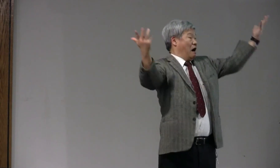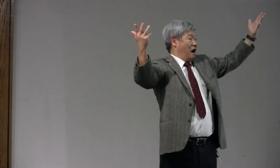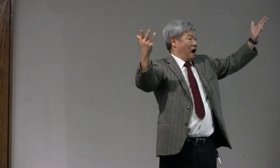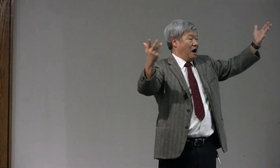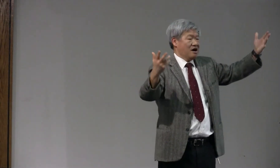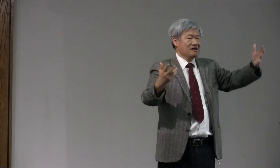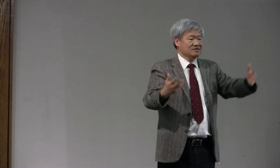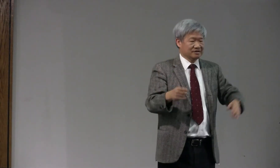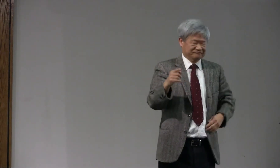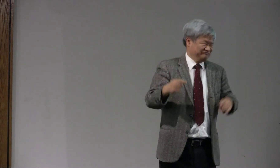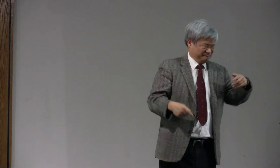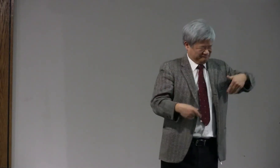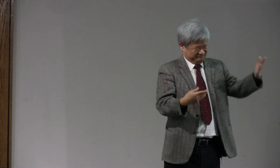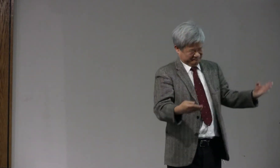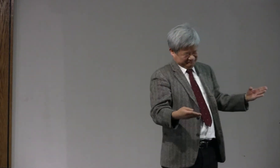If you resist temptation,